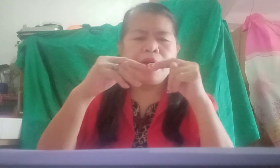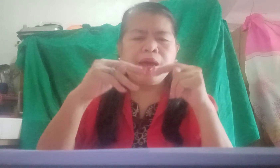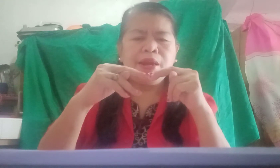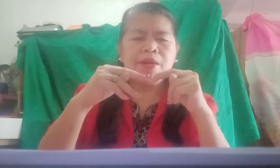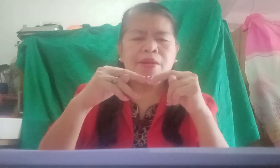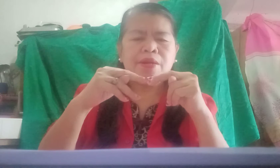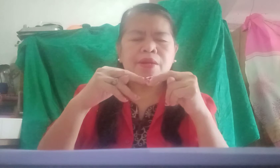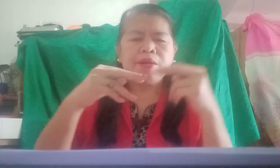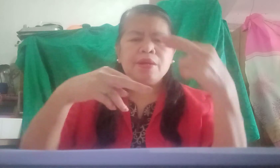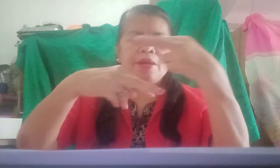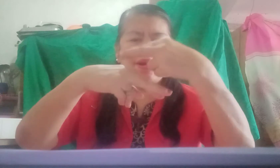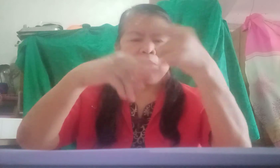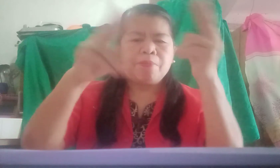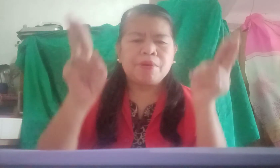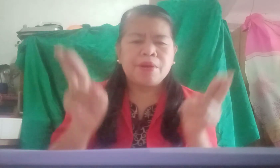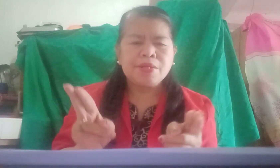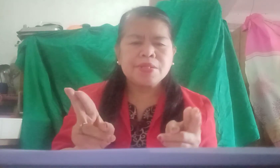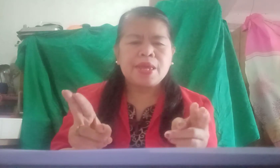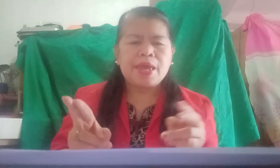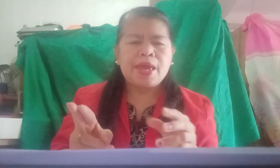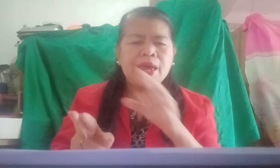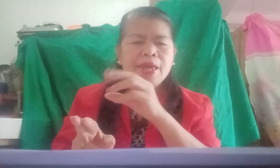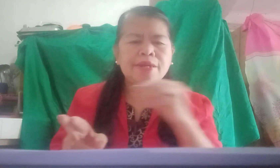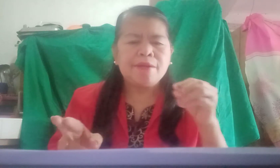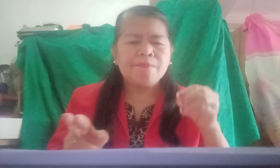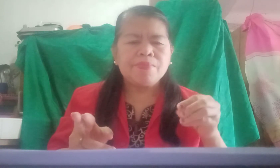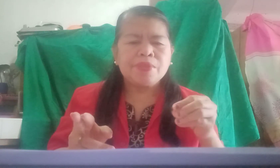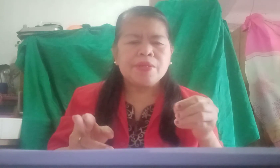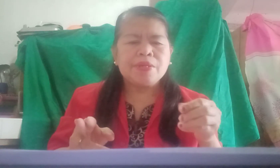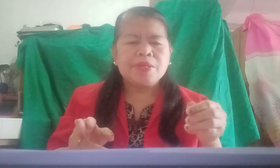normal, reverse, and